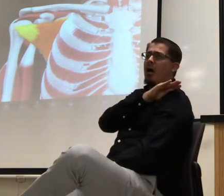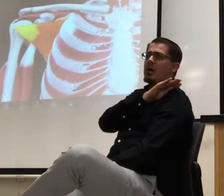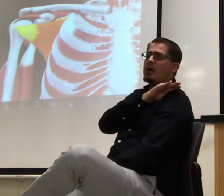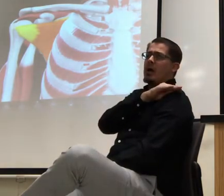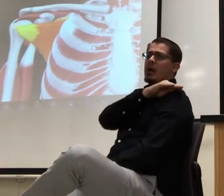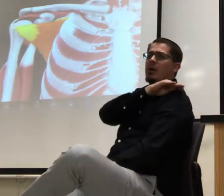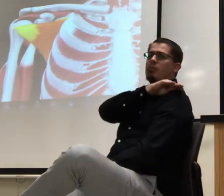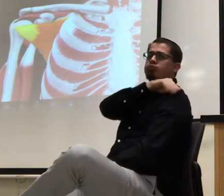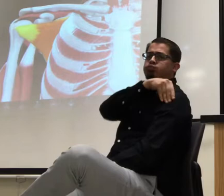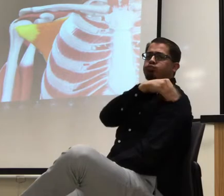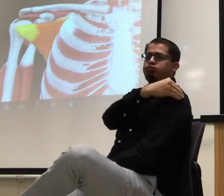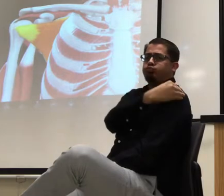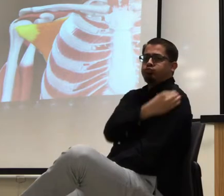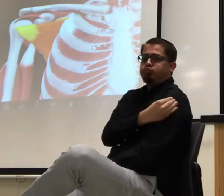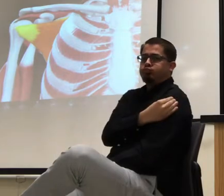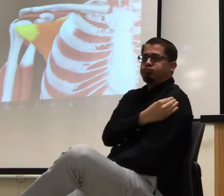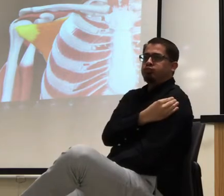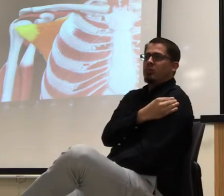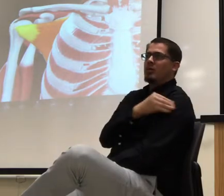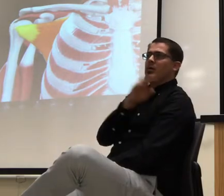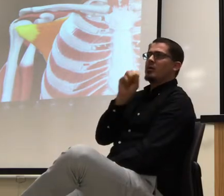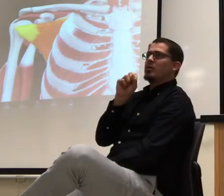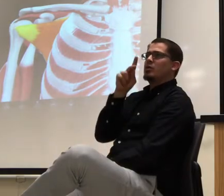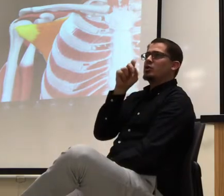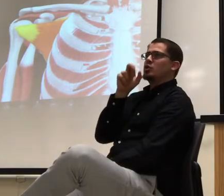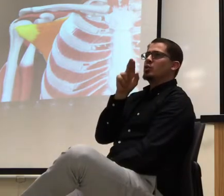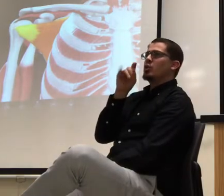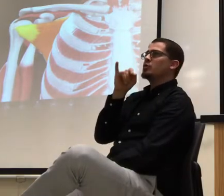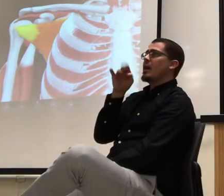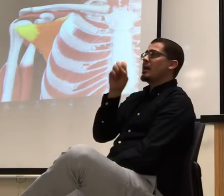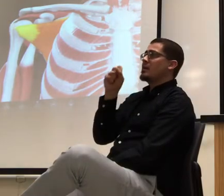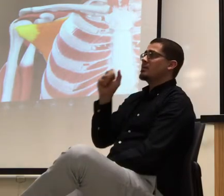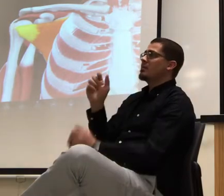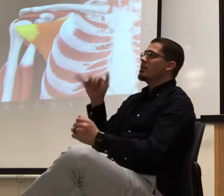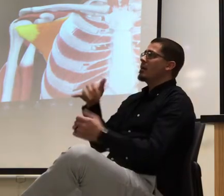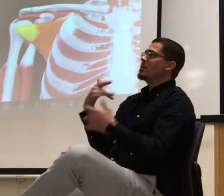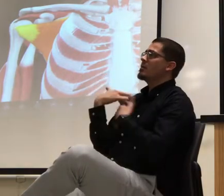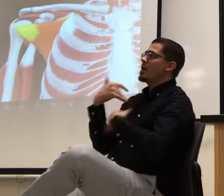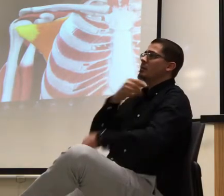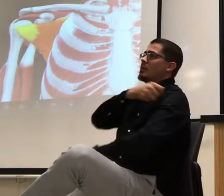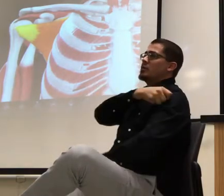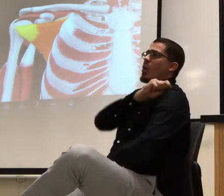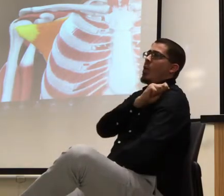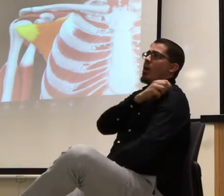Okay. So, yeah, I learned something. Yeah, it's on the app. The supraspinatus is the most commonly worn torn. Okay. Thank